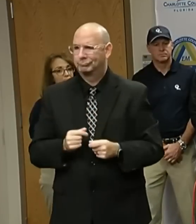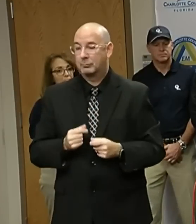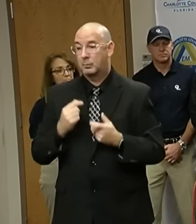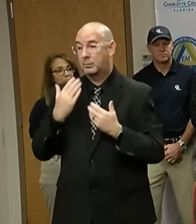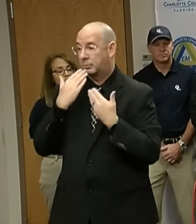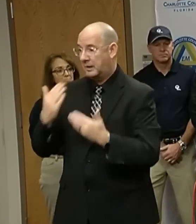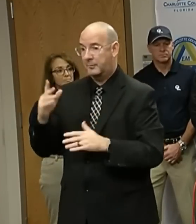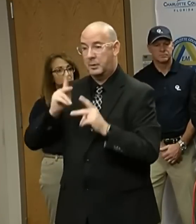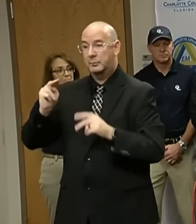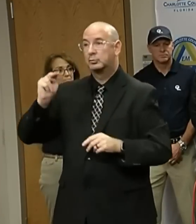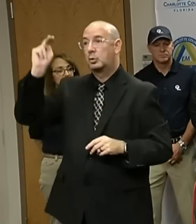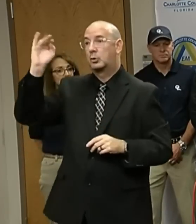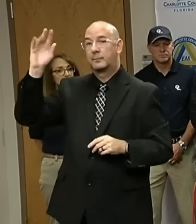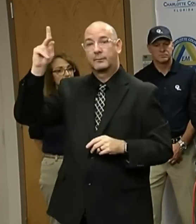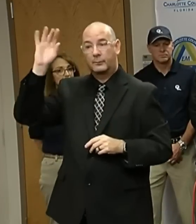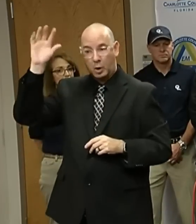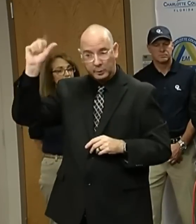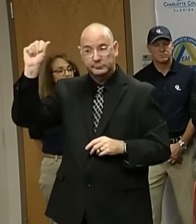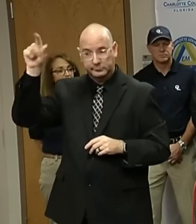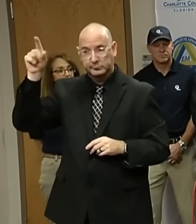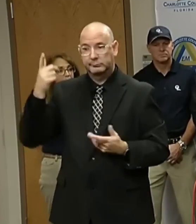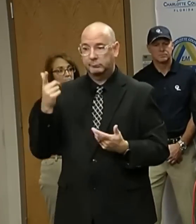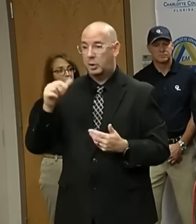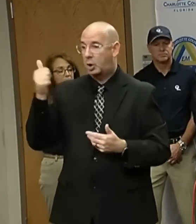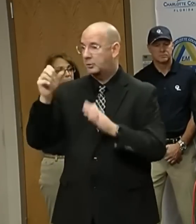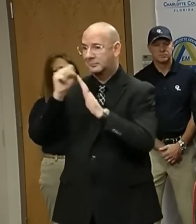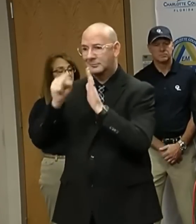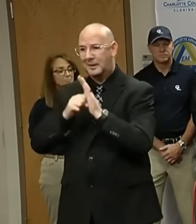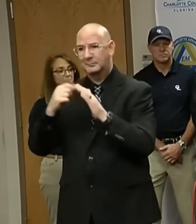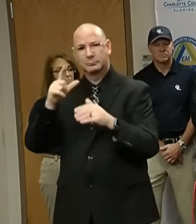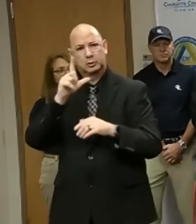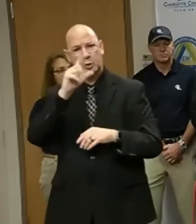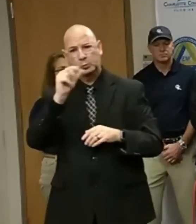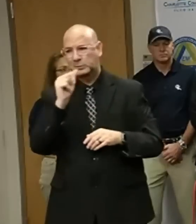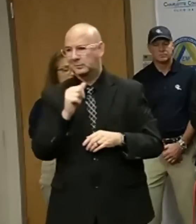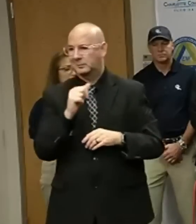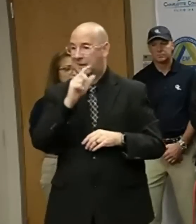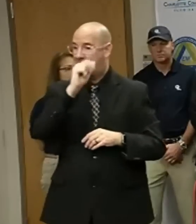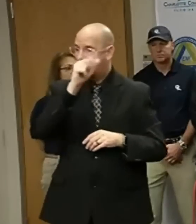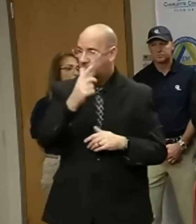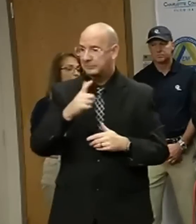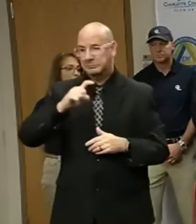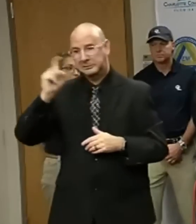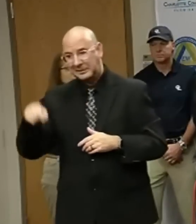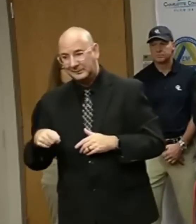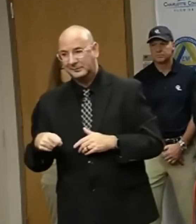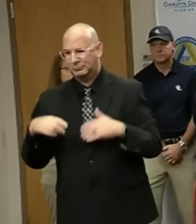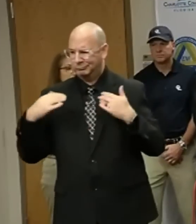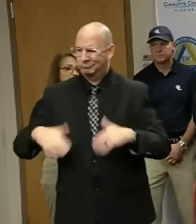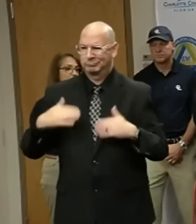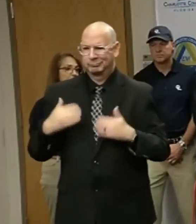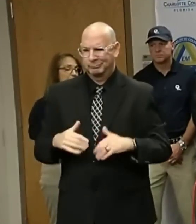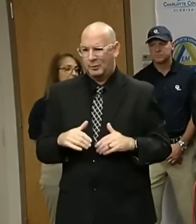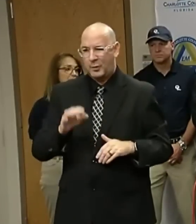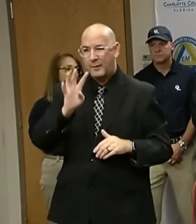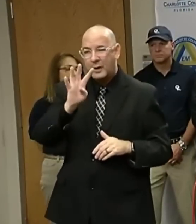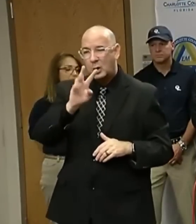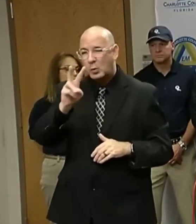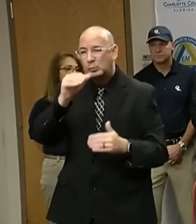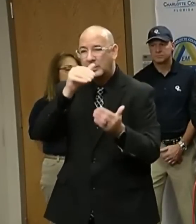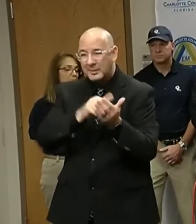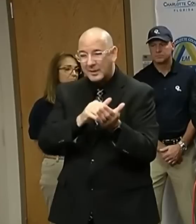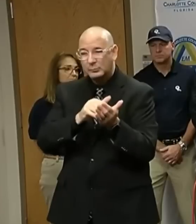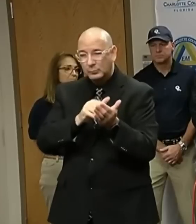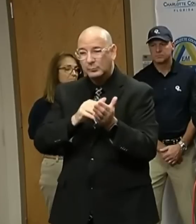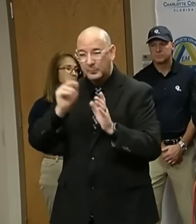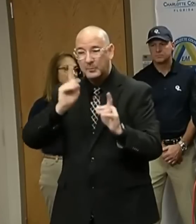from all over the country. I mean, they're coming from Louisiana, Alabama, Texas, and we had over 42,000 at landfall. I'm